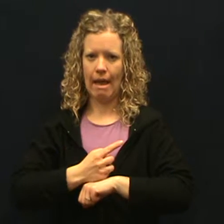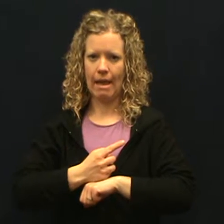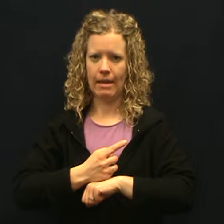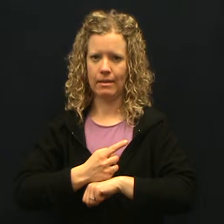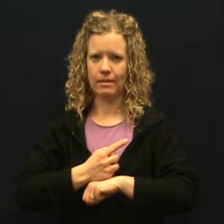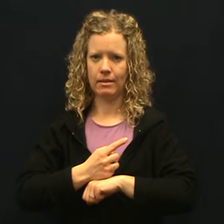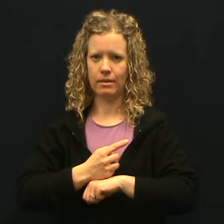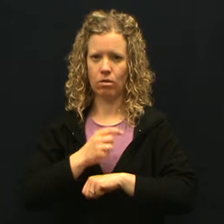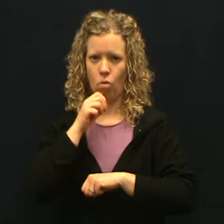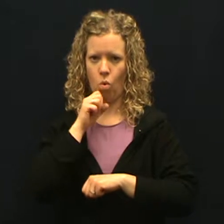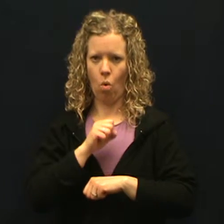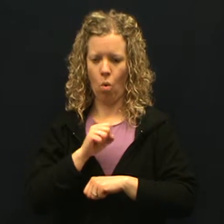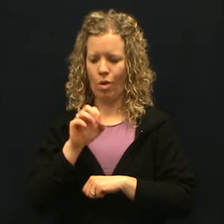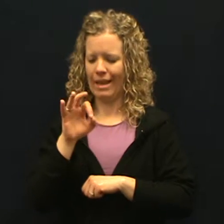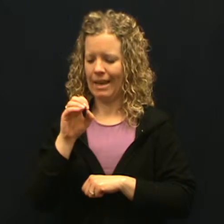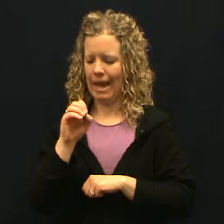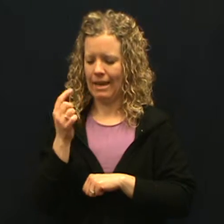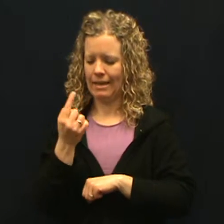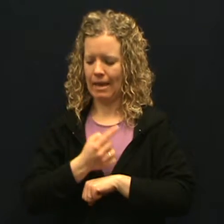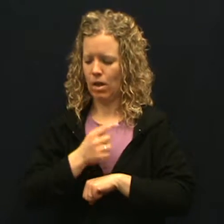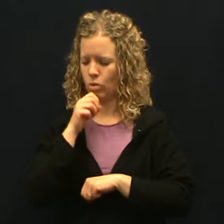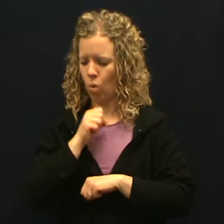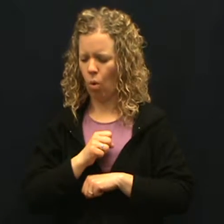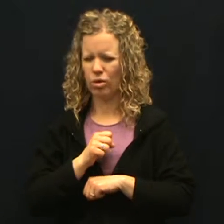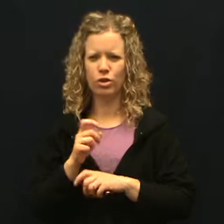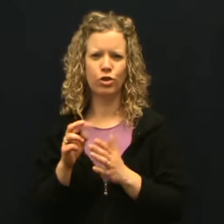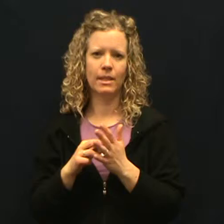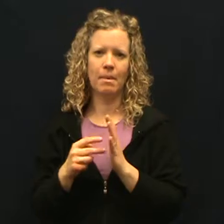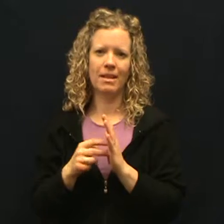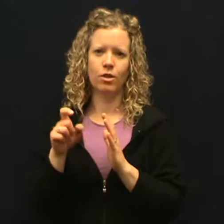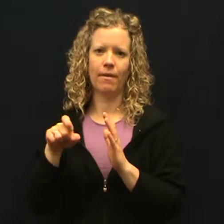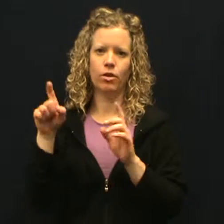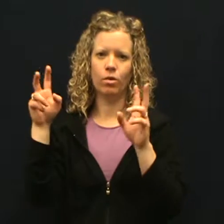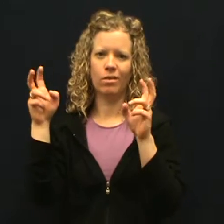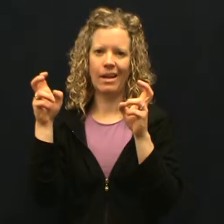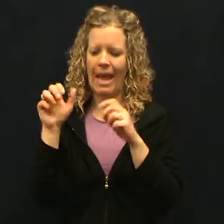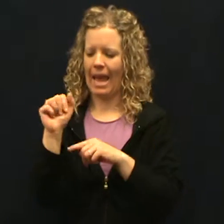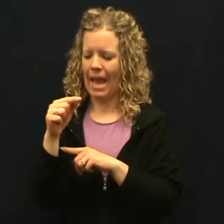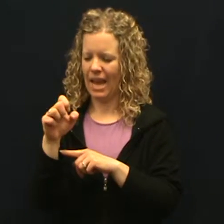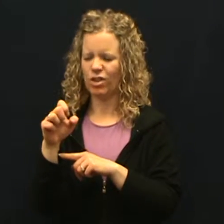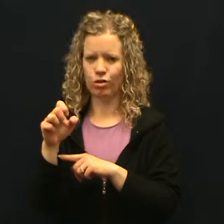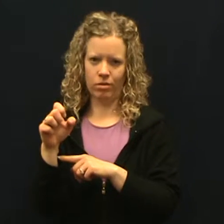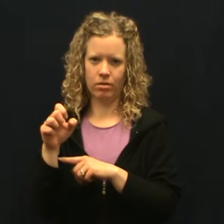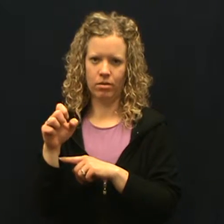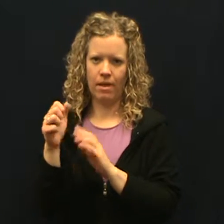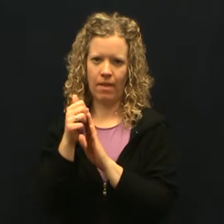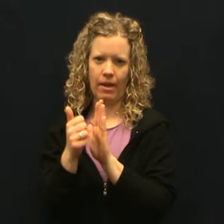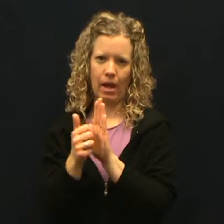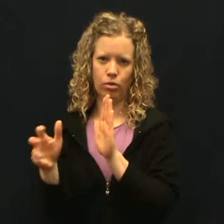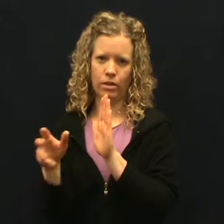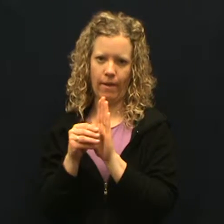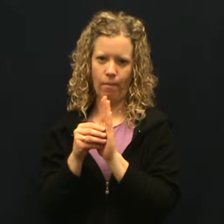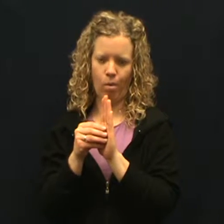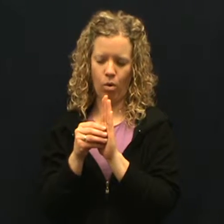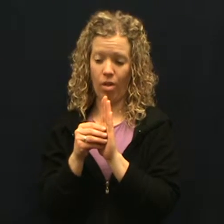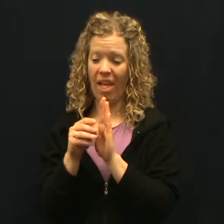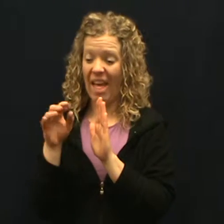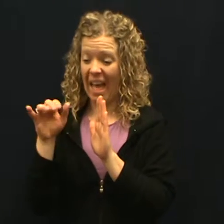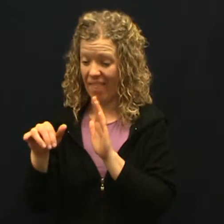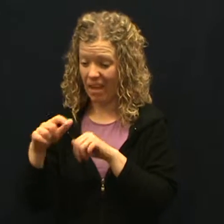old. In other words, we're going to age our accounts receivable. We're going to look at that aging every period, and we're going to say, based